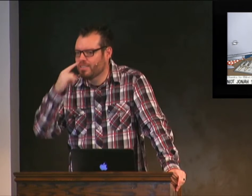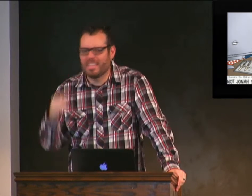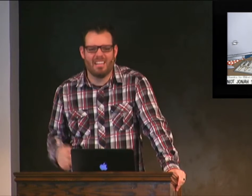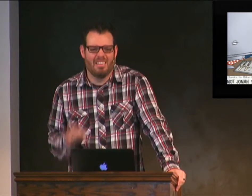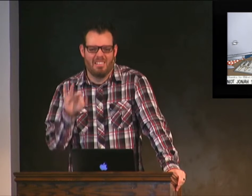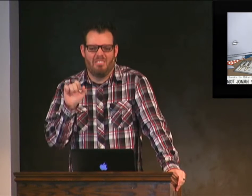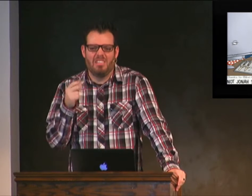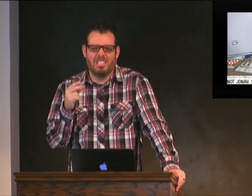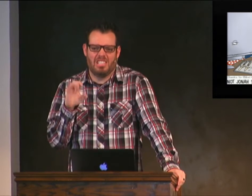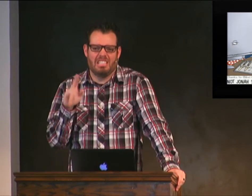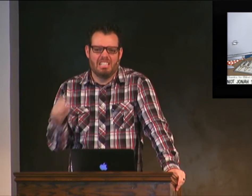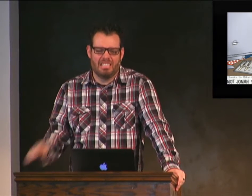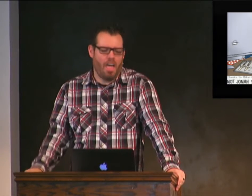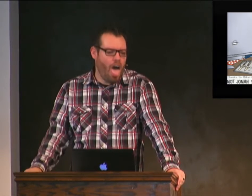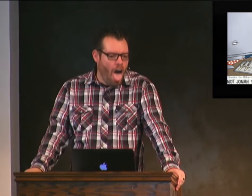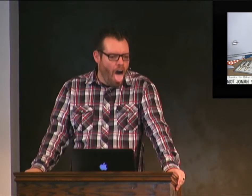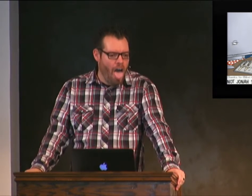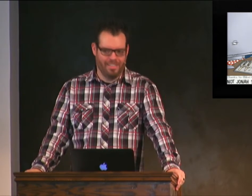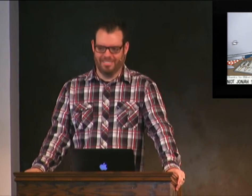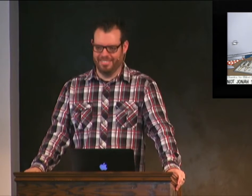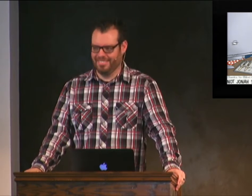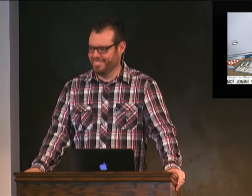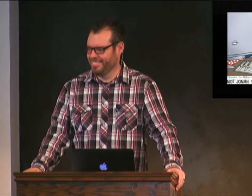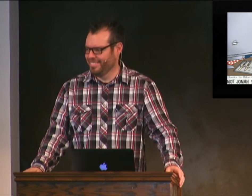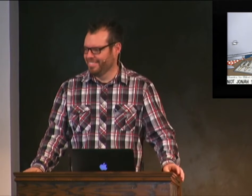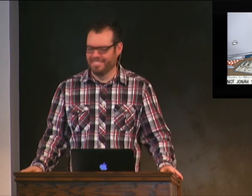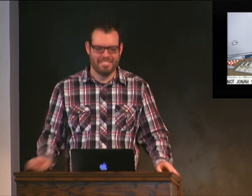You know, kids are like, fish sticks.